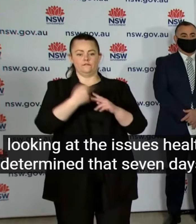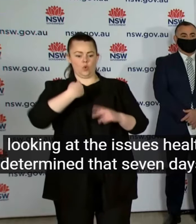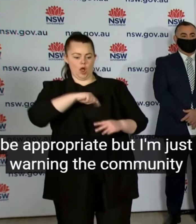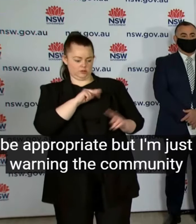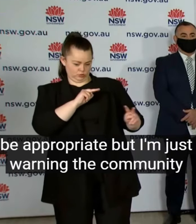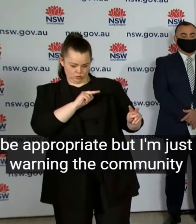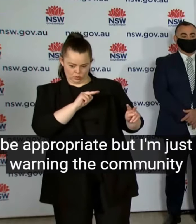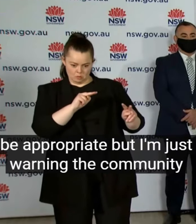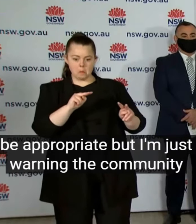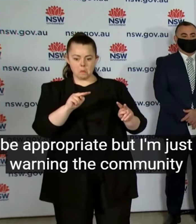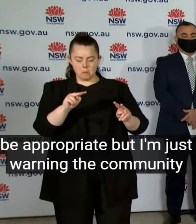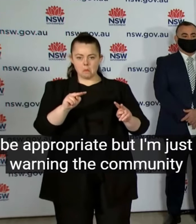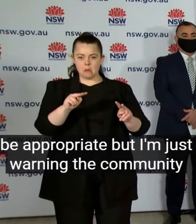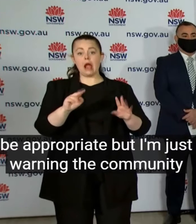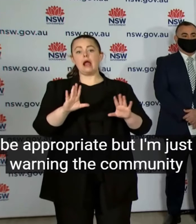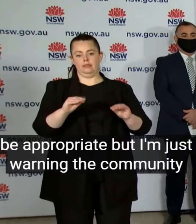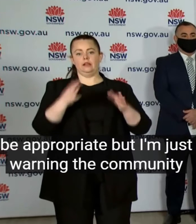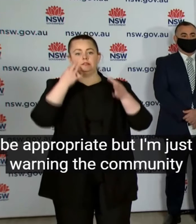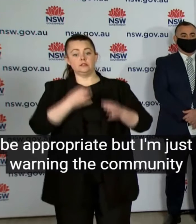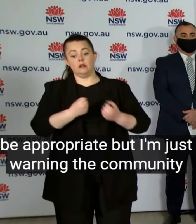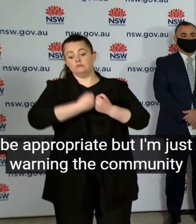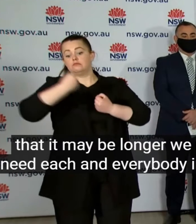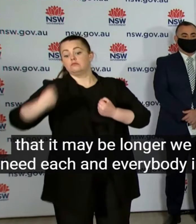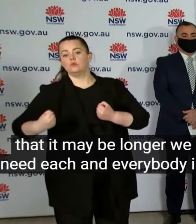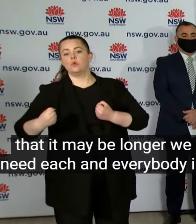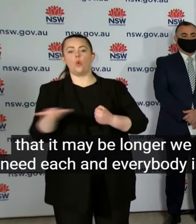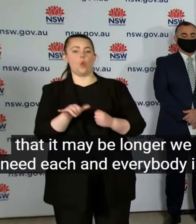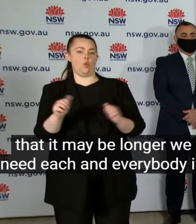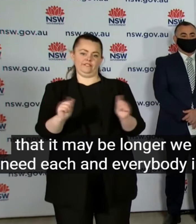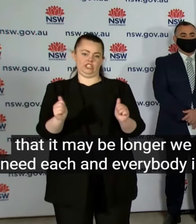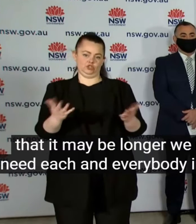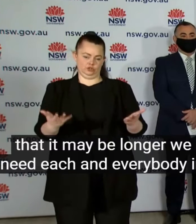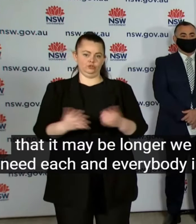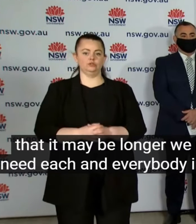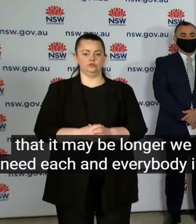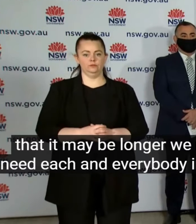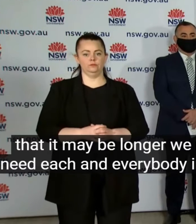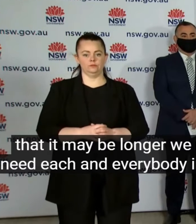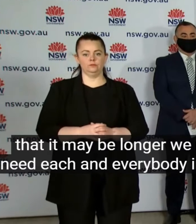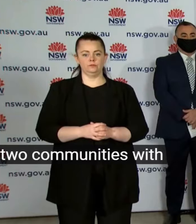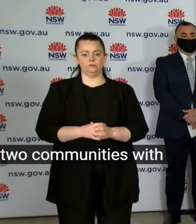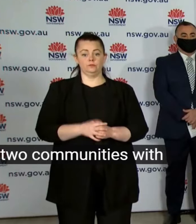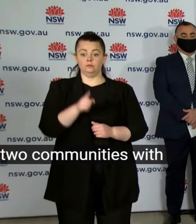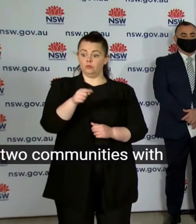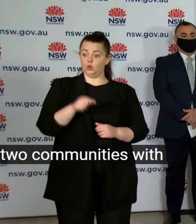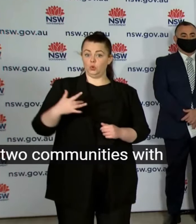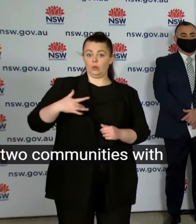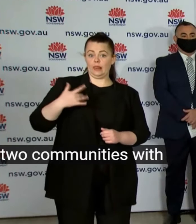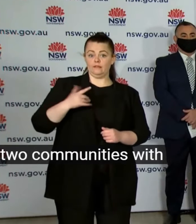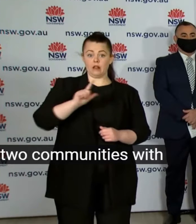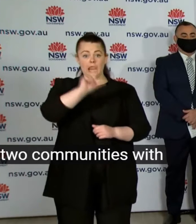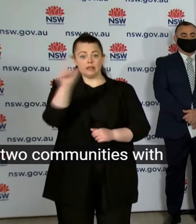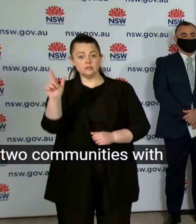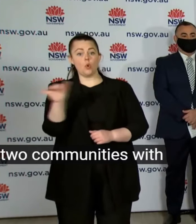that it may be longer. We really need each and everybody in those 2 communities with any symptoms at all to come forward and